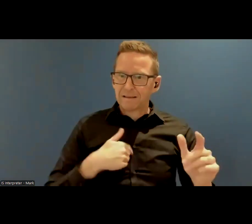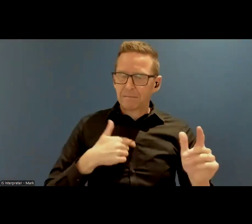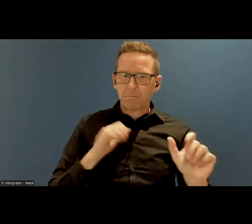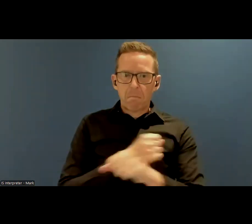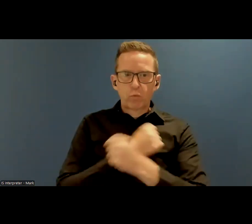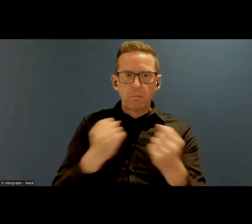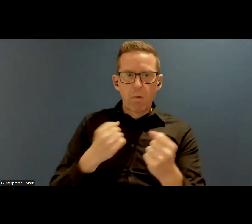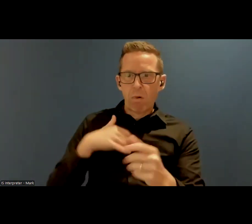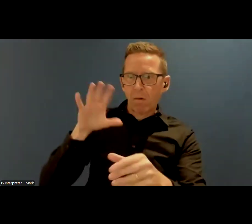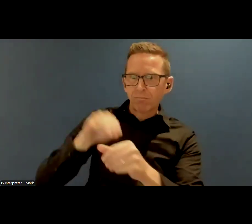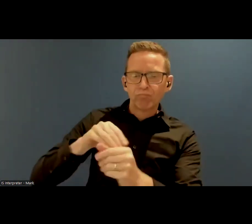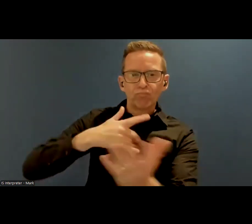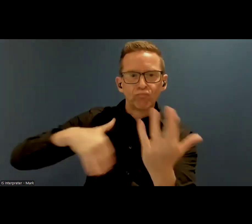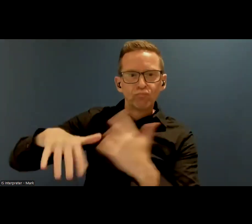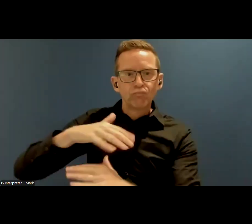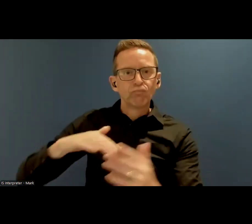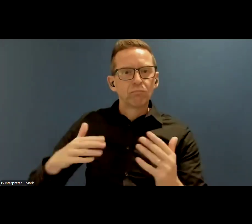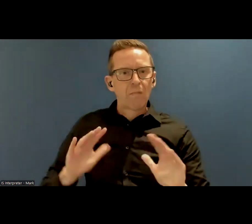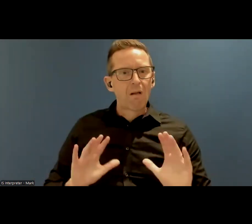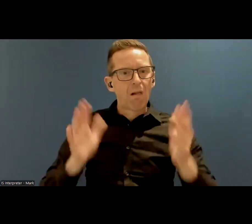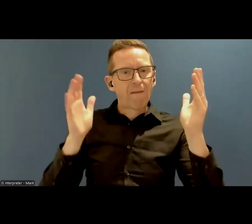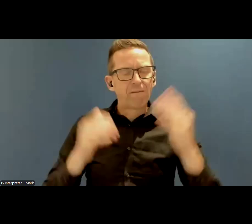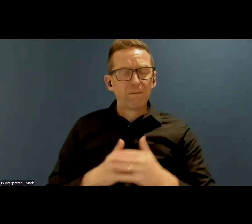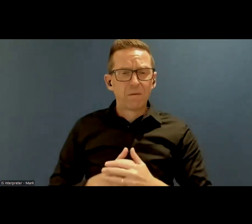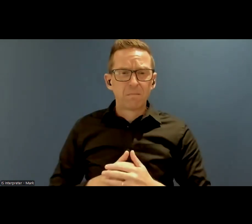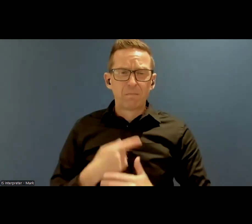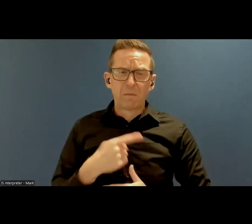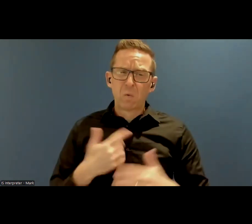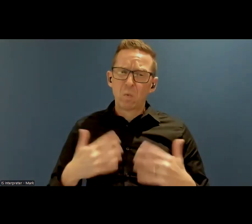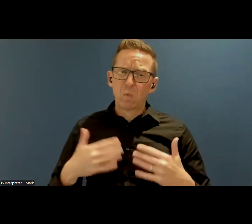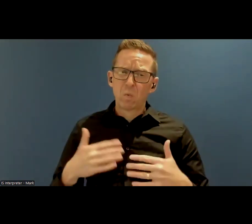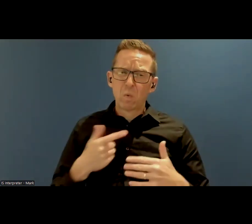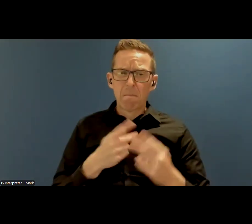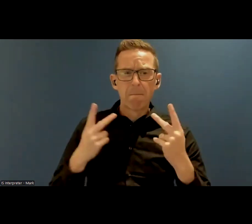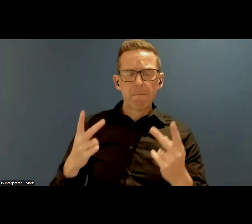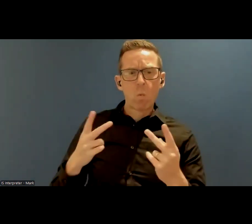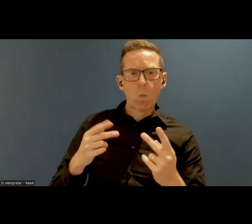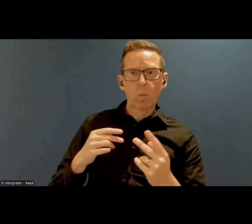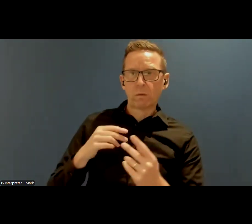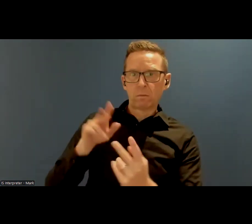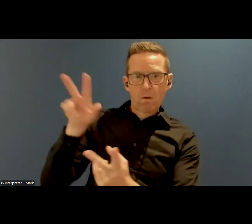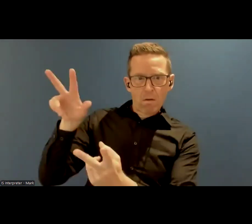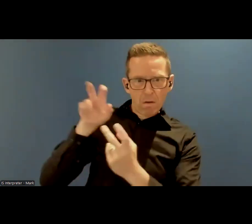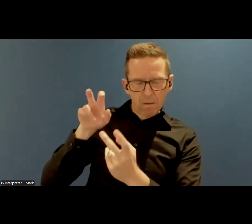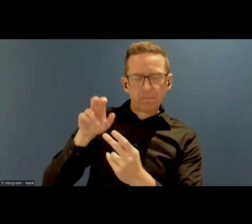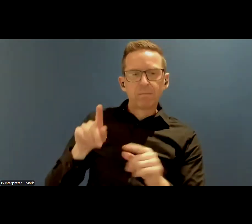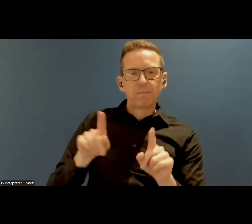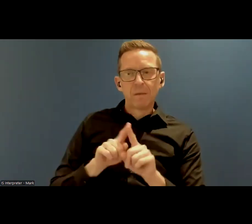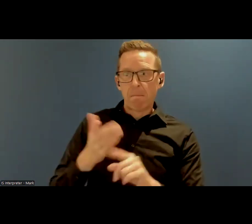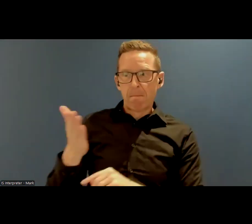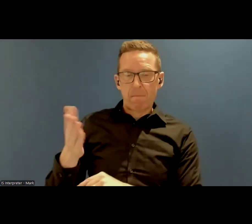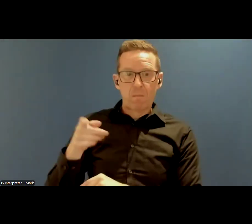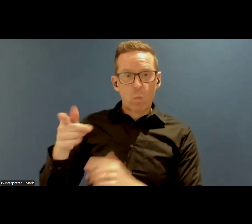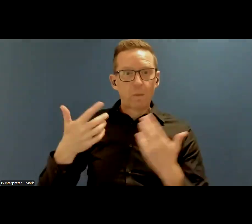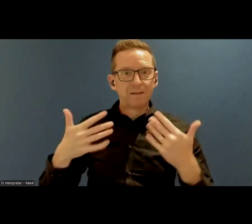a really important resource or a really important tool to leverage, which Sylvia mentioned, is